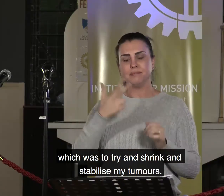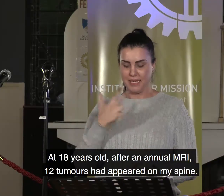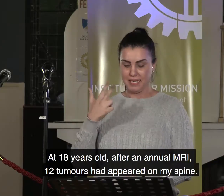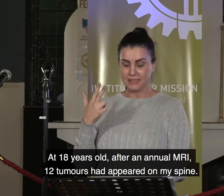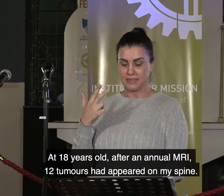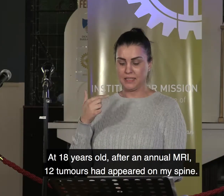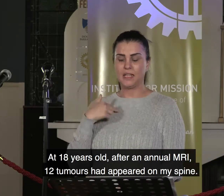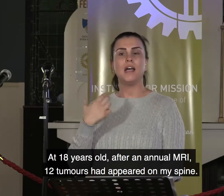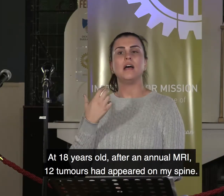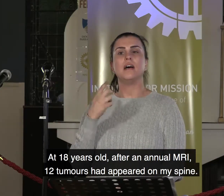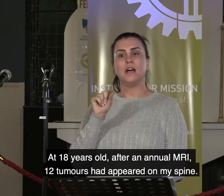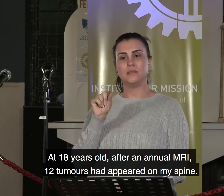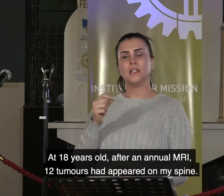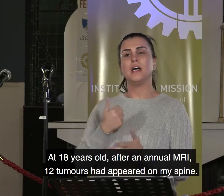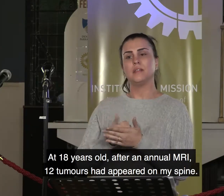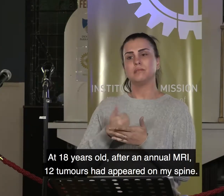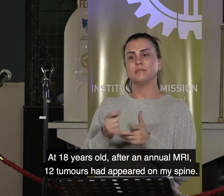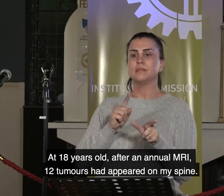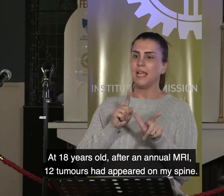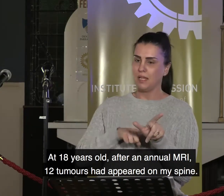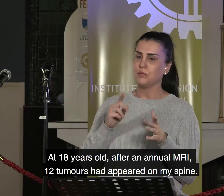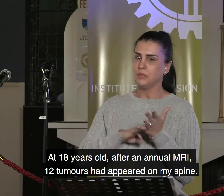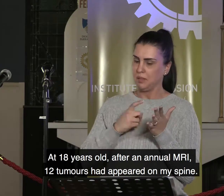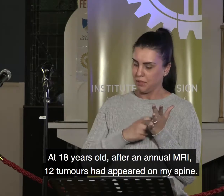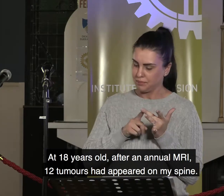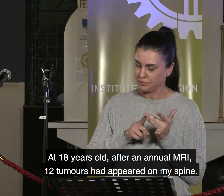At 18 years old, after an annual MRI,